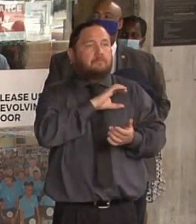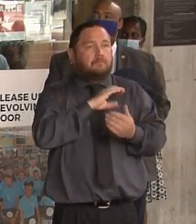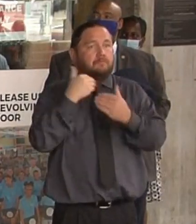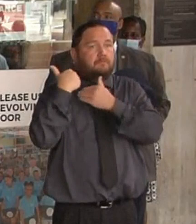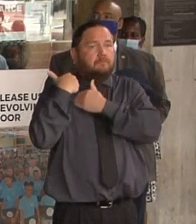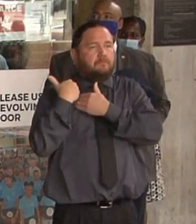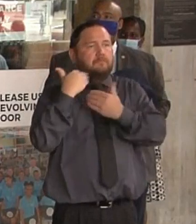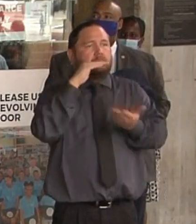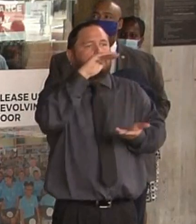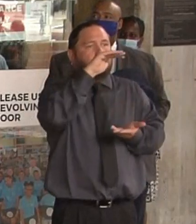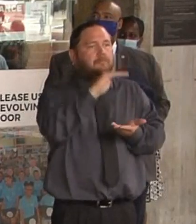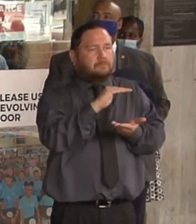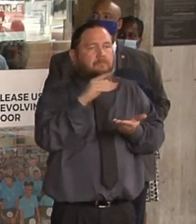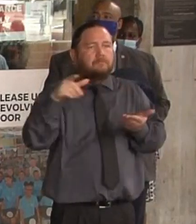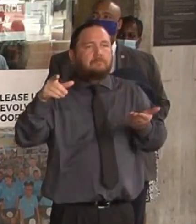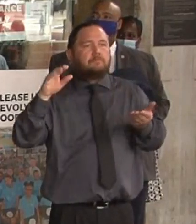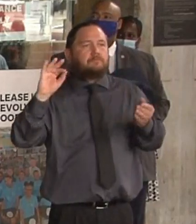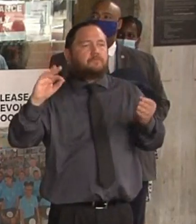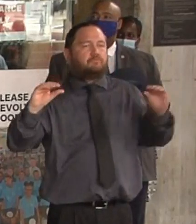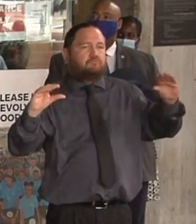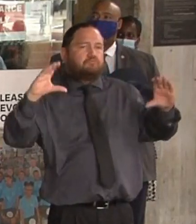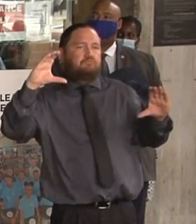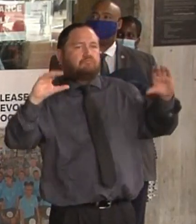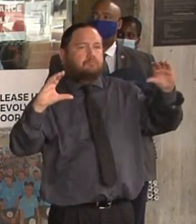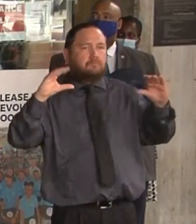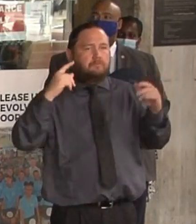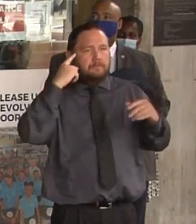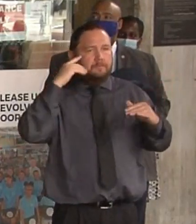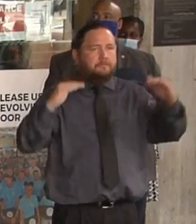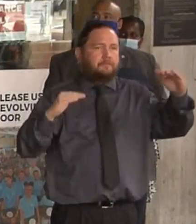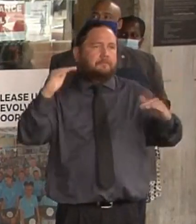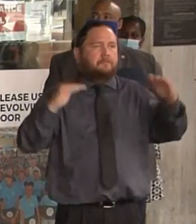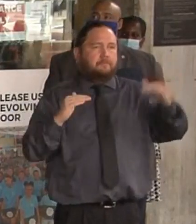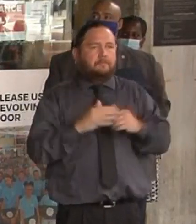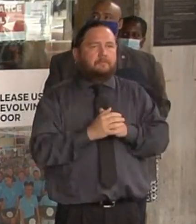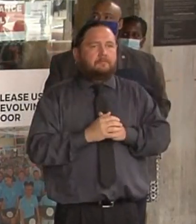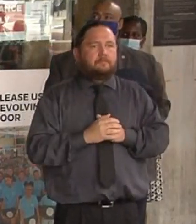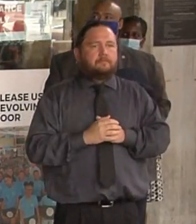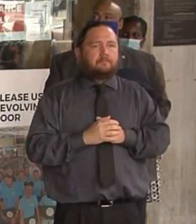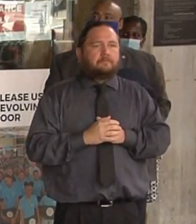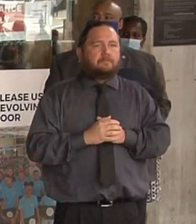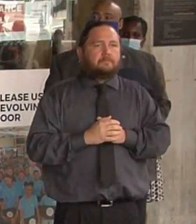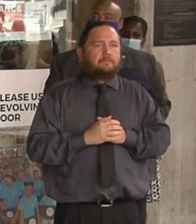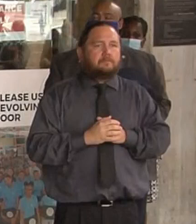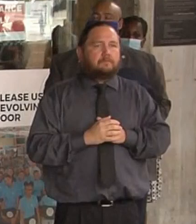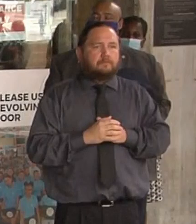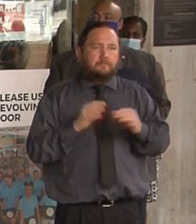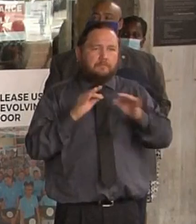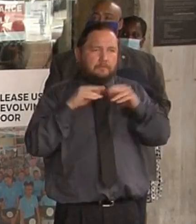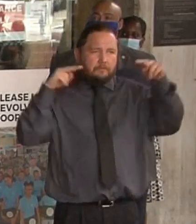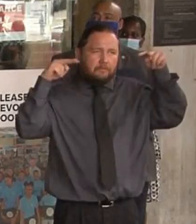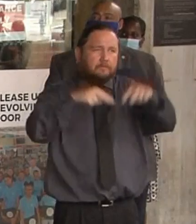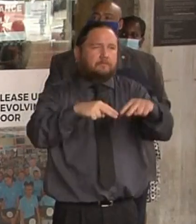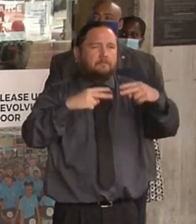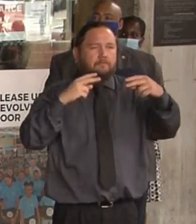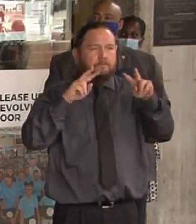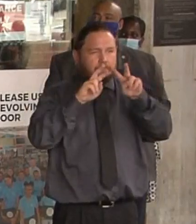do is continue. This is as I mentioned earlier. These two steps are the first two steps I'm taking today in